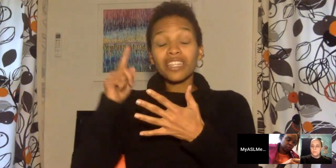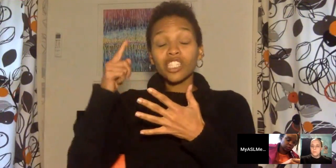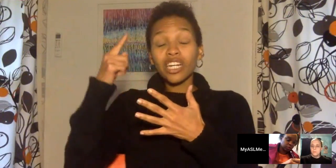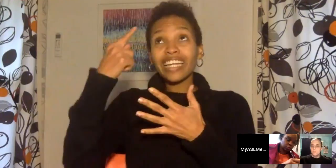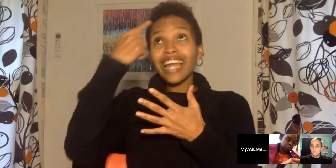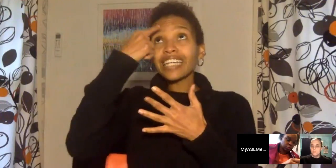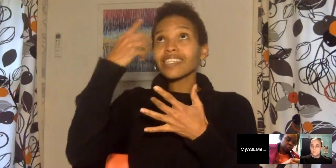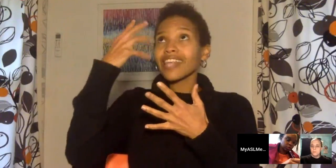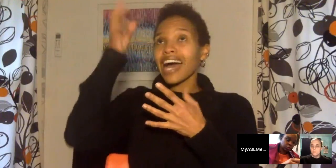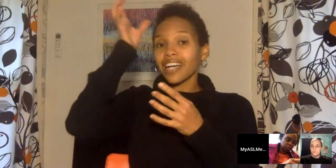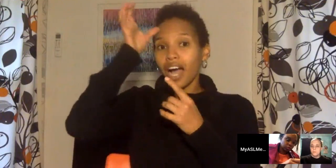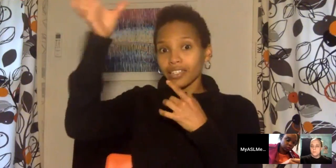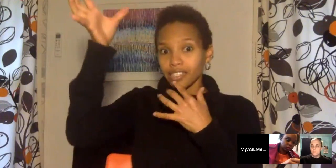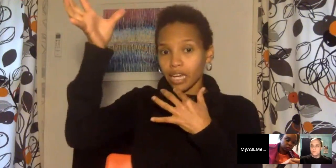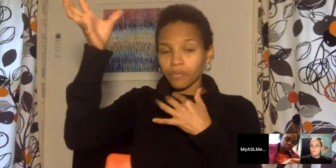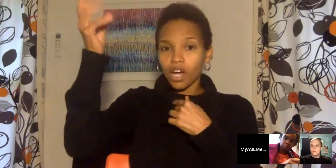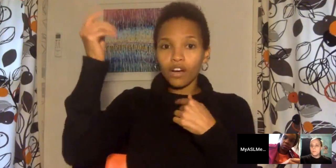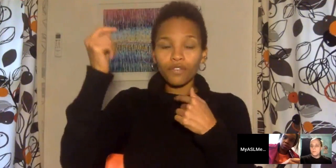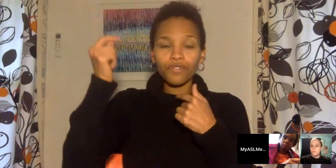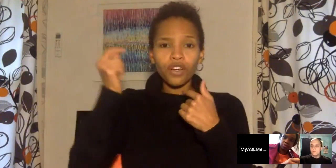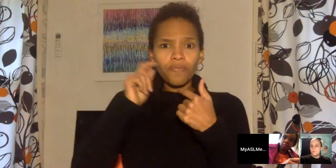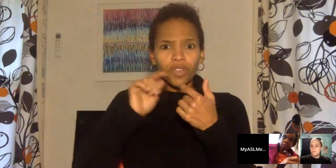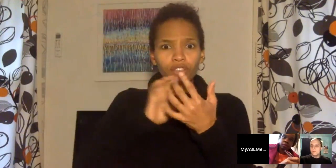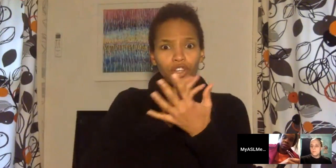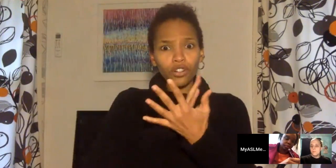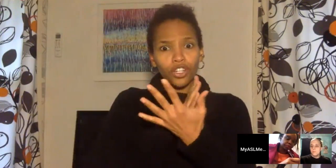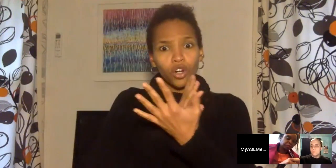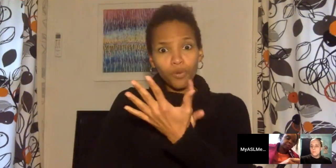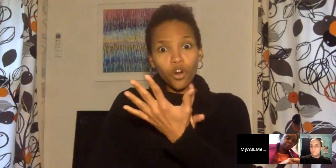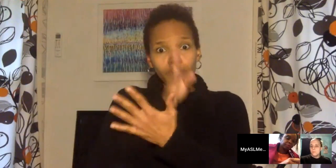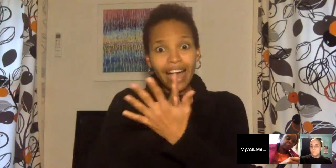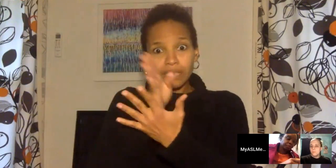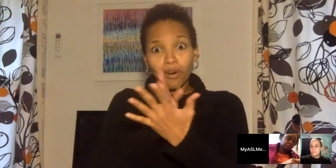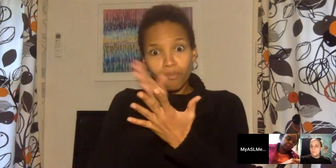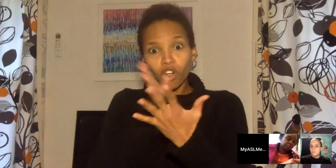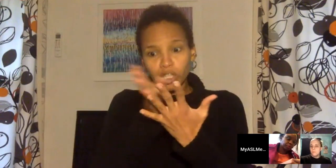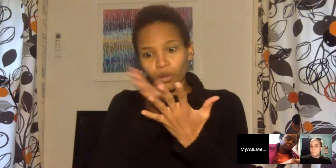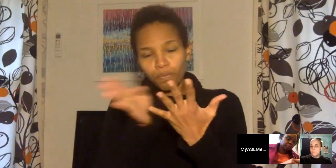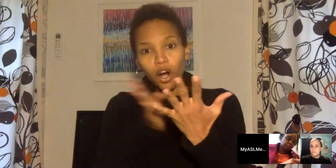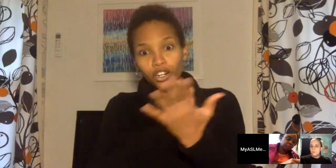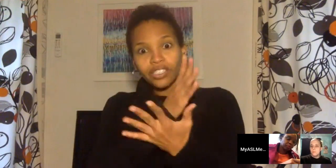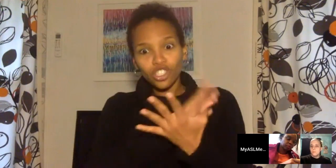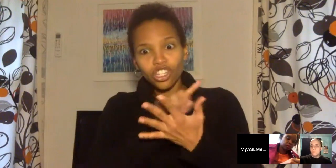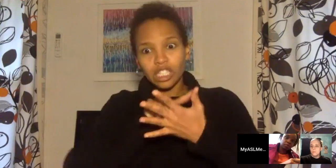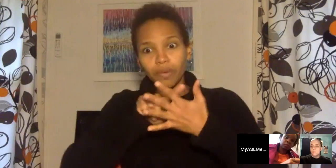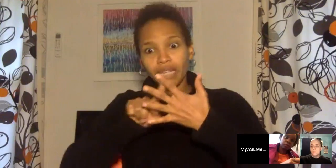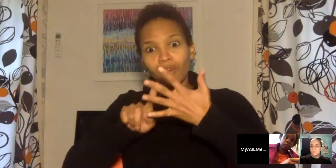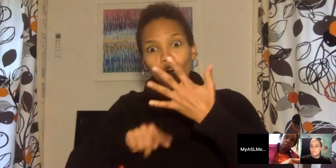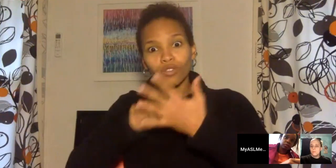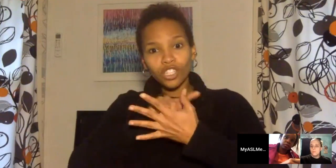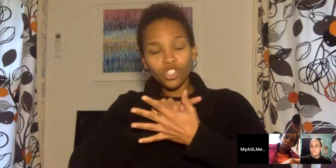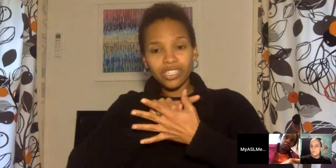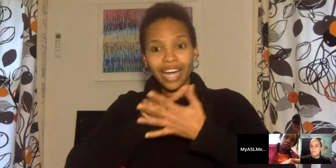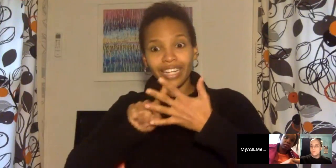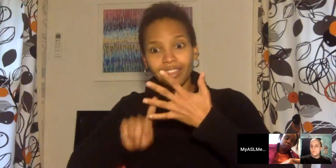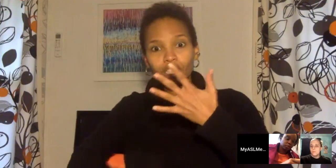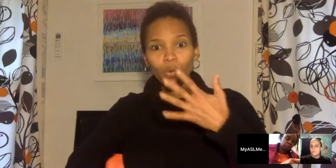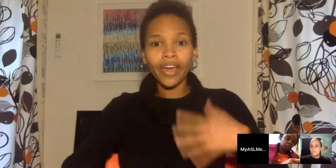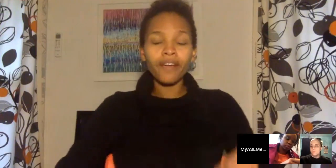to connect that concept of there, you know, a program has multiple parts and she explained them all and she signed it this way.